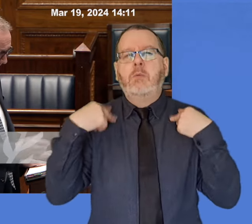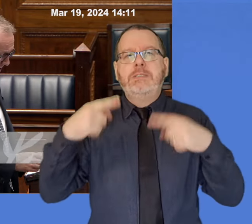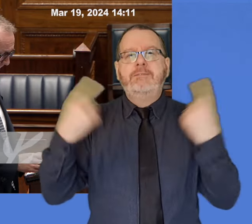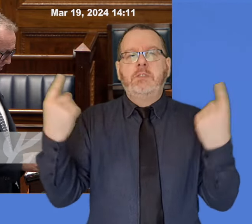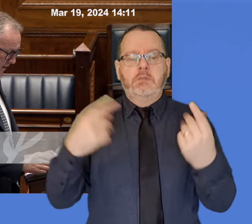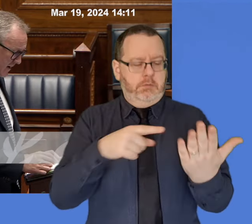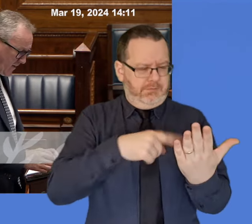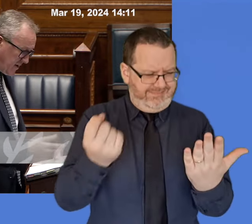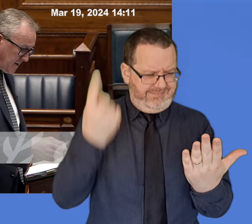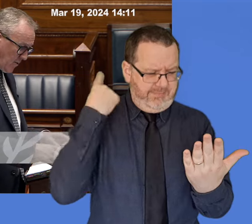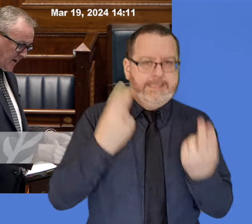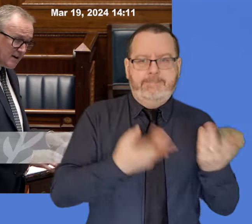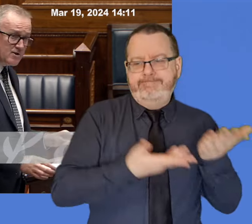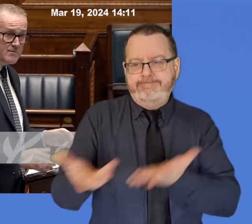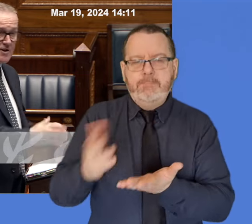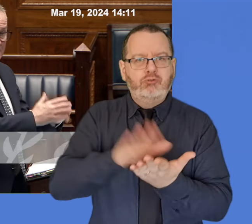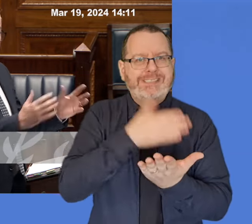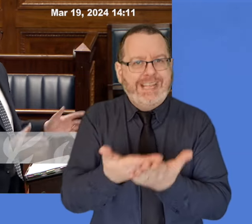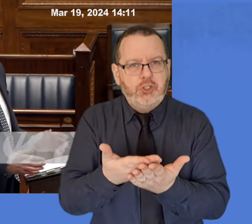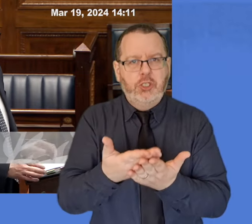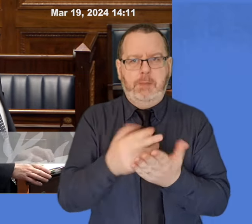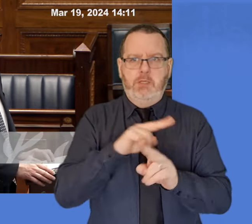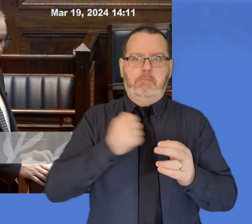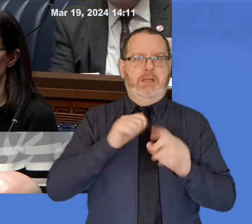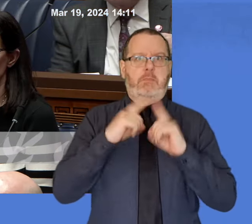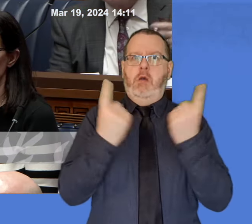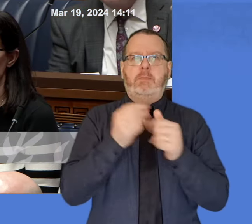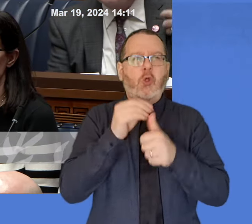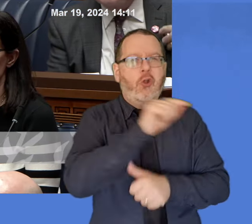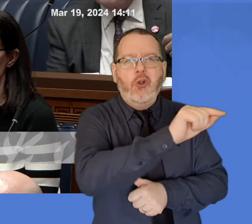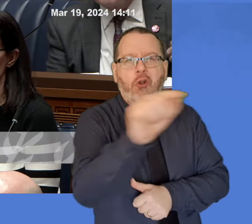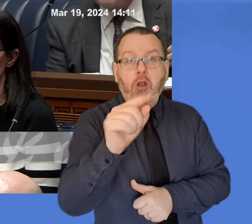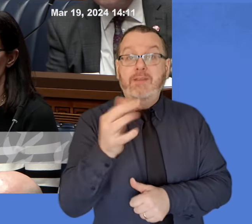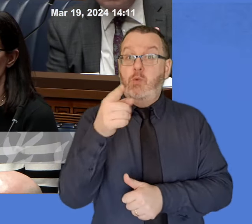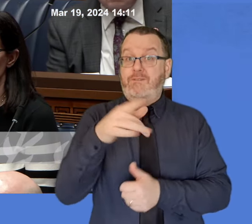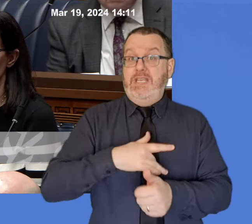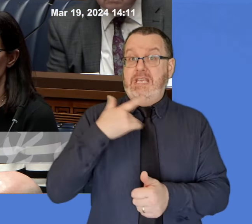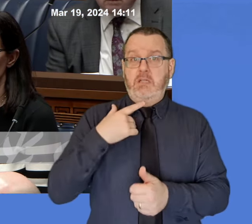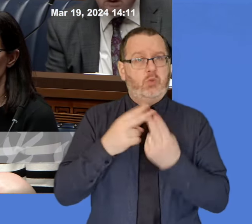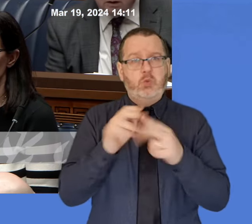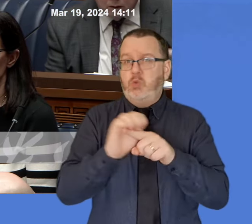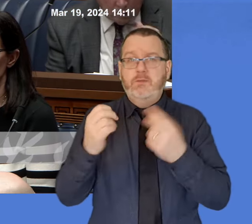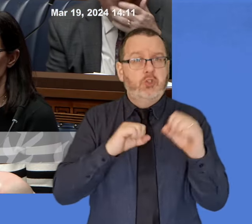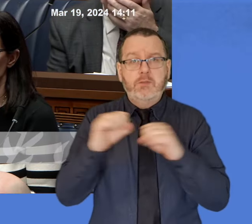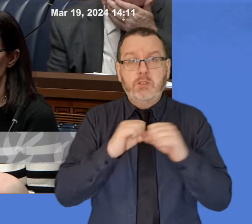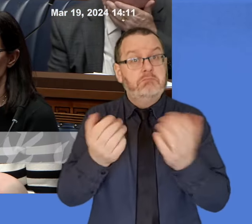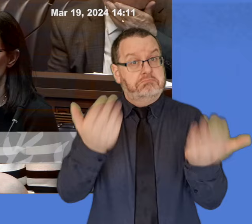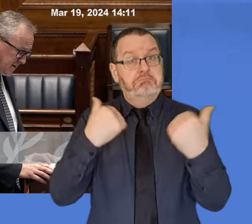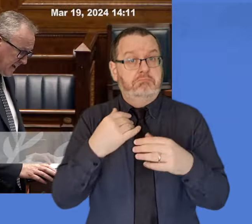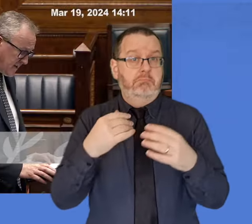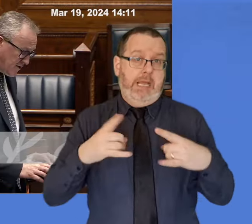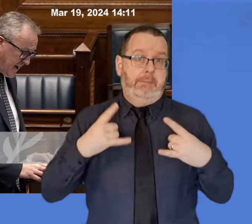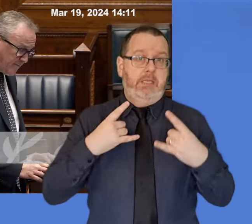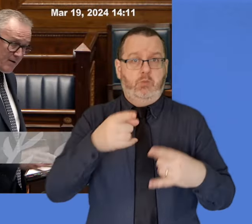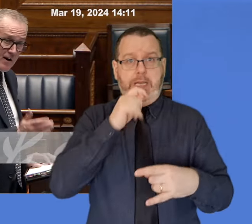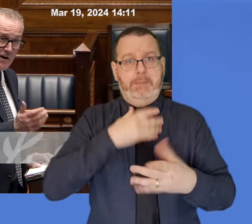and sometimes there is support needed in terms of translation and other services that are provided perhaps by different departments, but if there's a